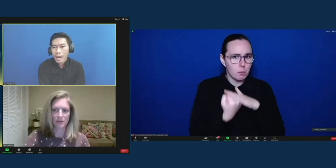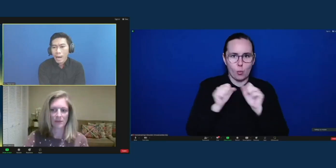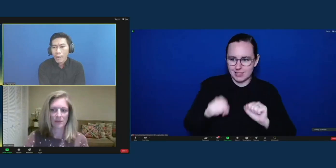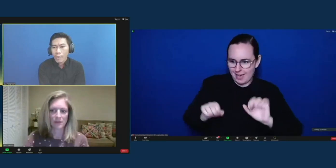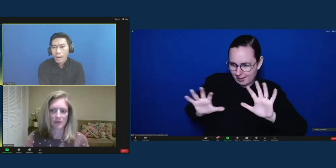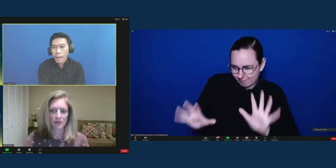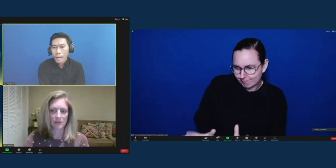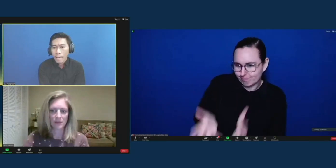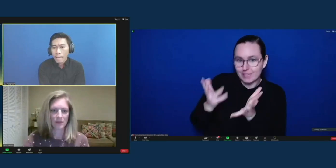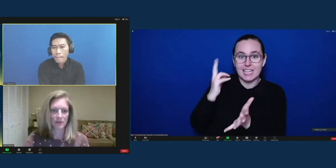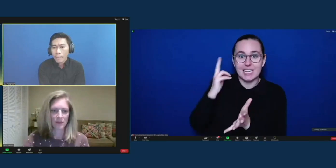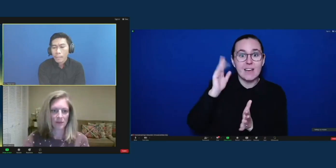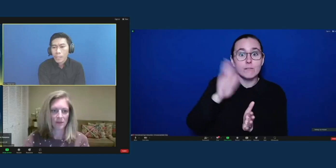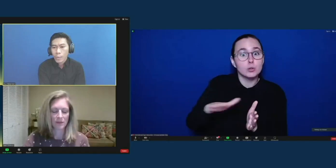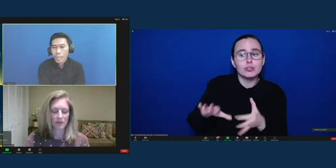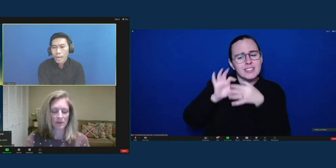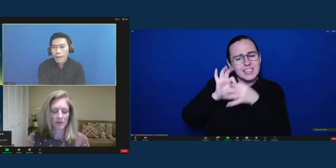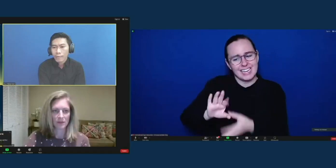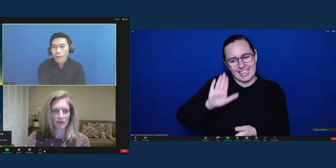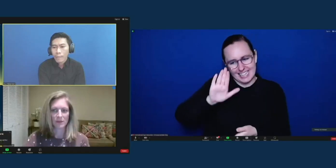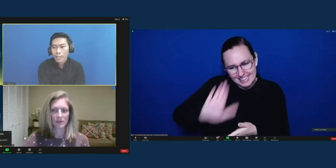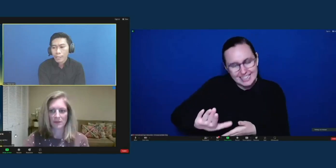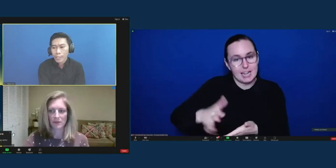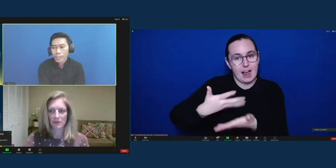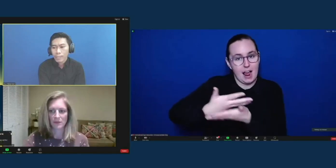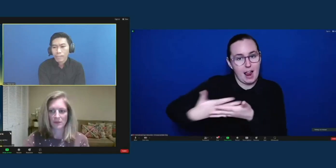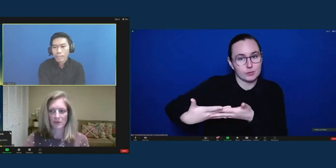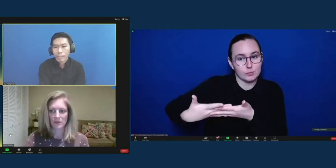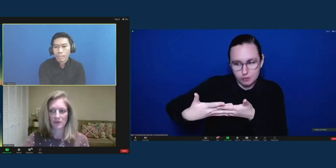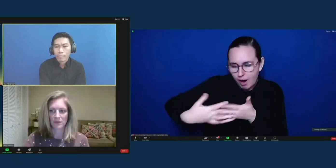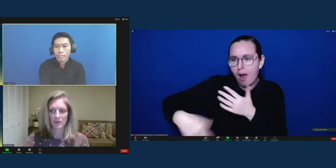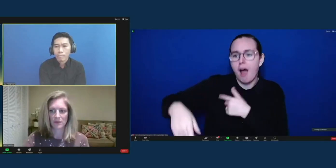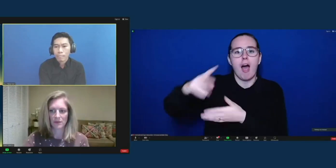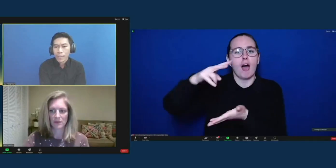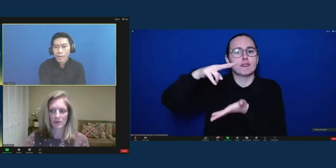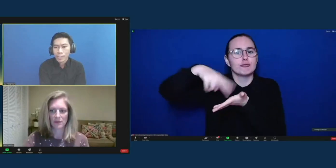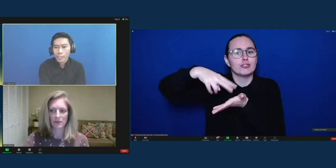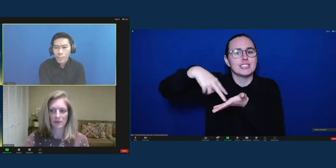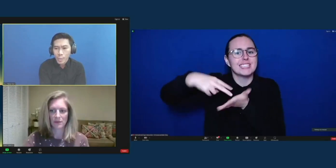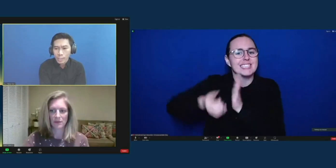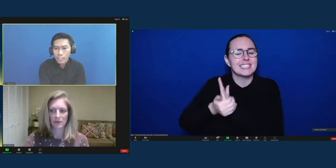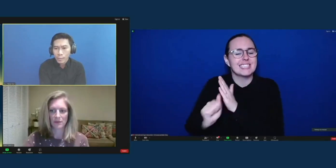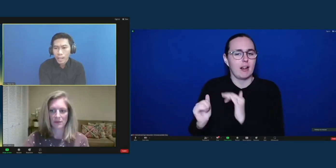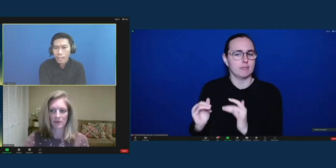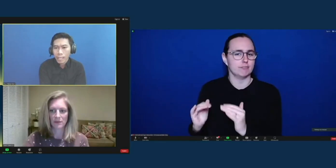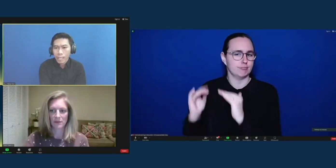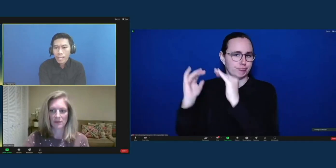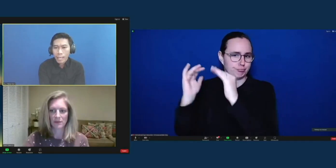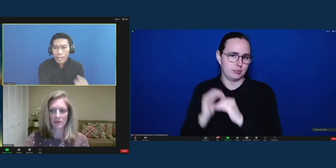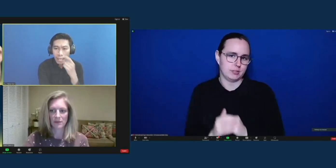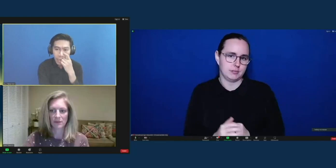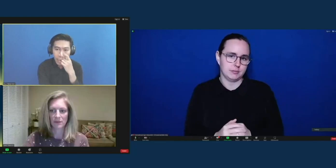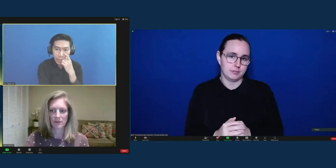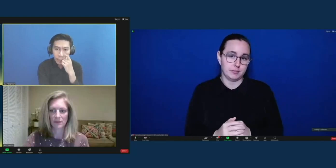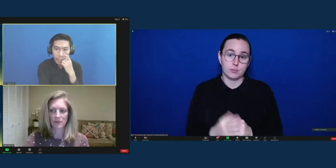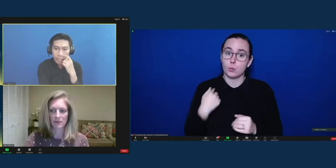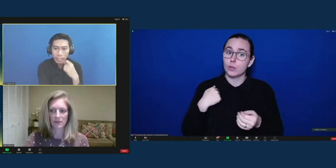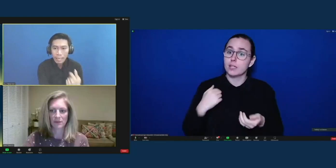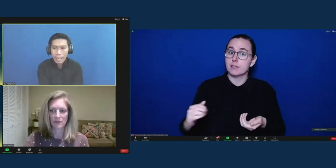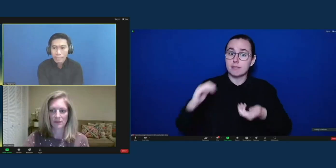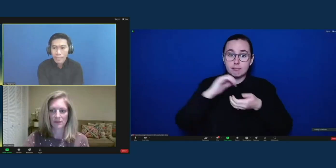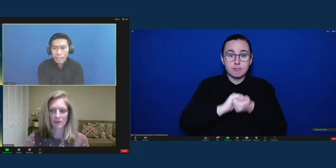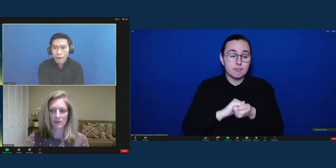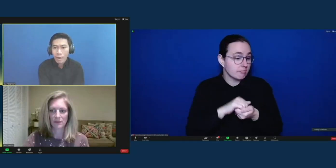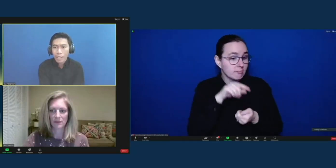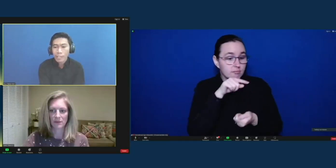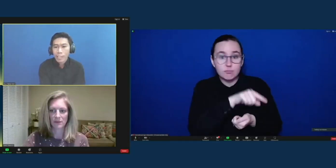And now we have partnered with different schools as well. And we are